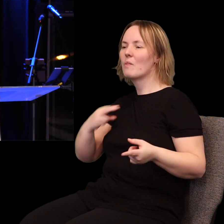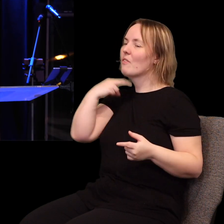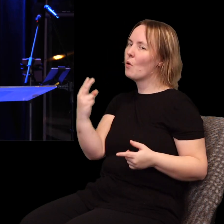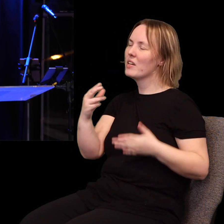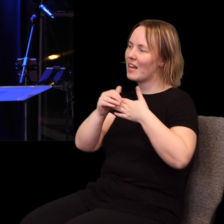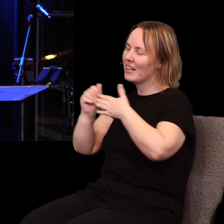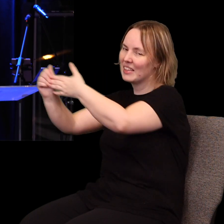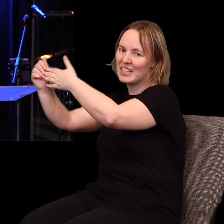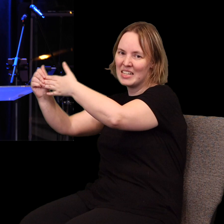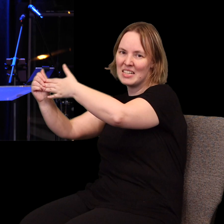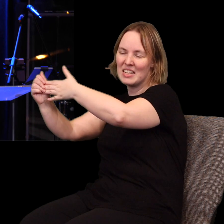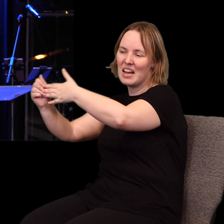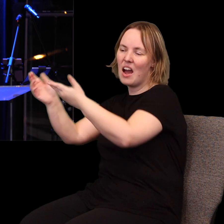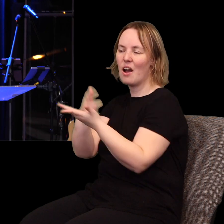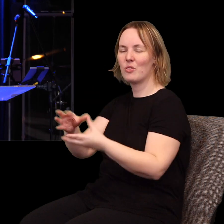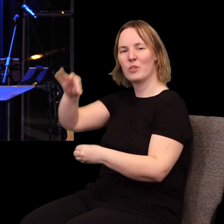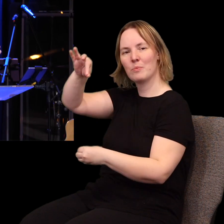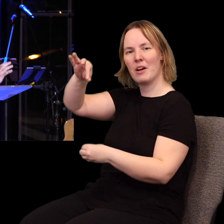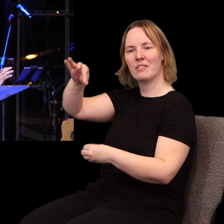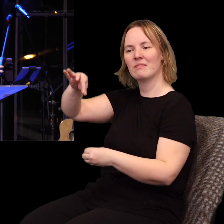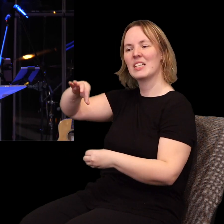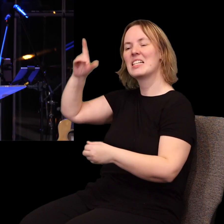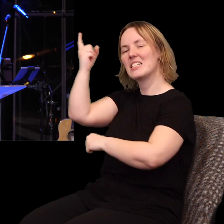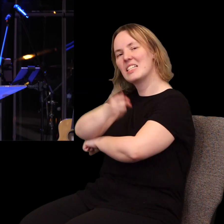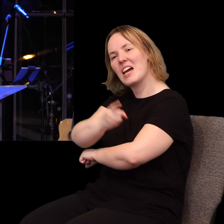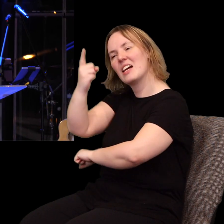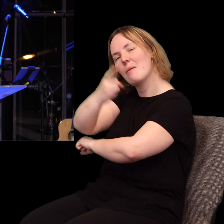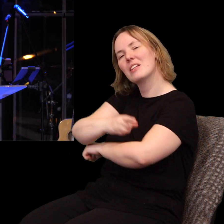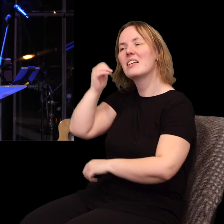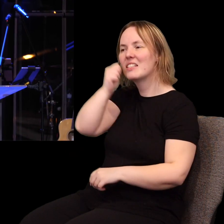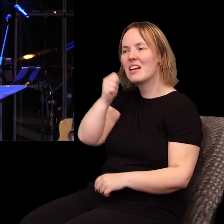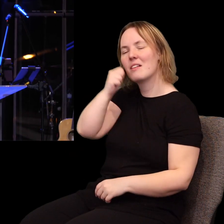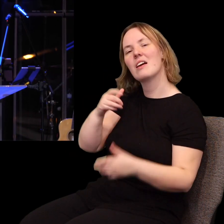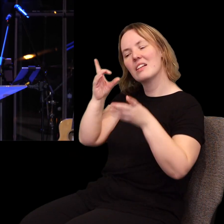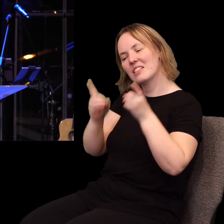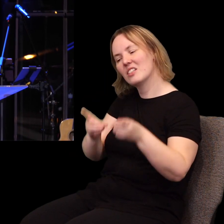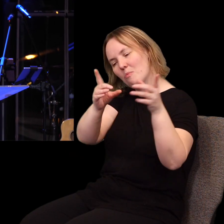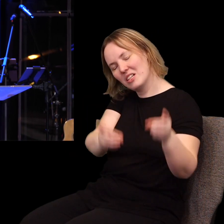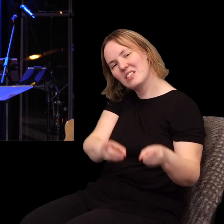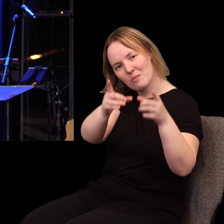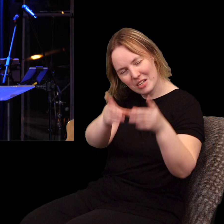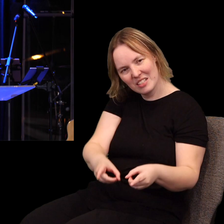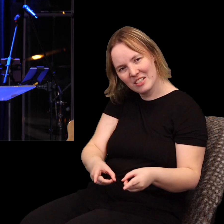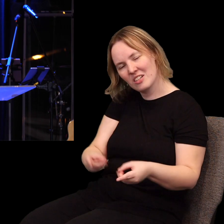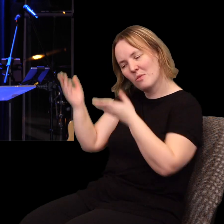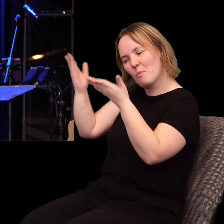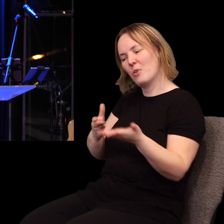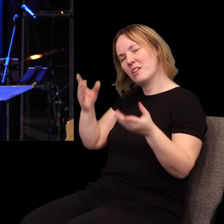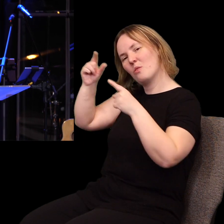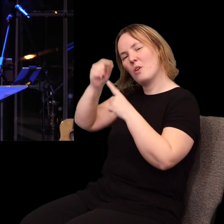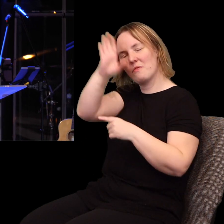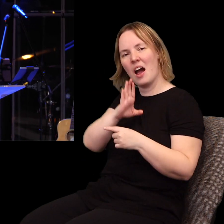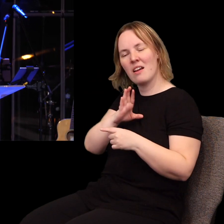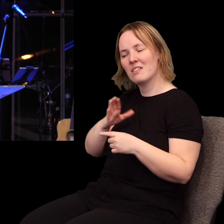subjective voice or leading or prompting of the Holy Spirit day by day, decision by decision. He will bring the